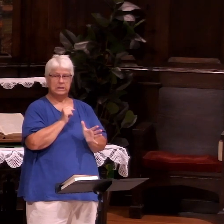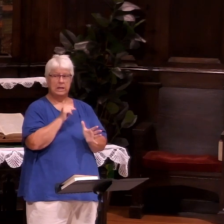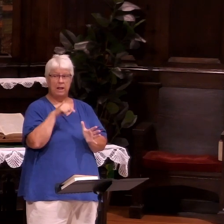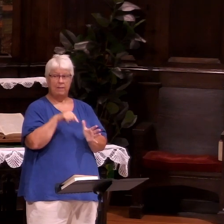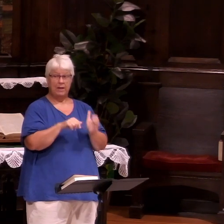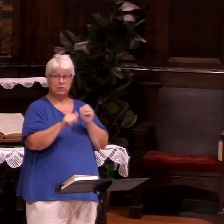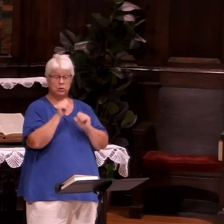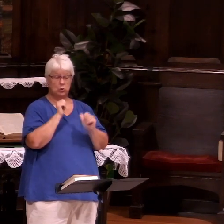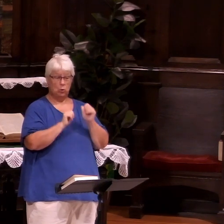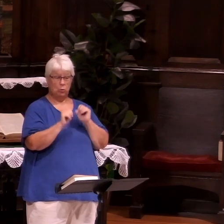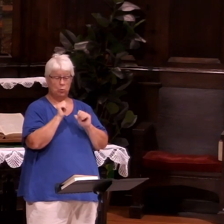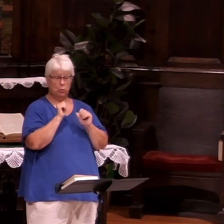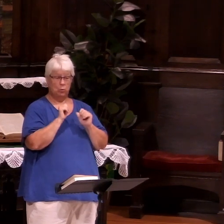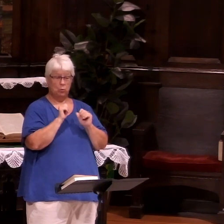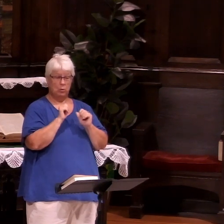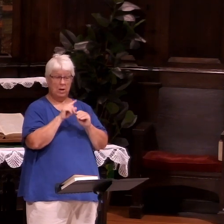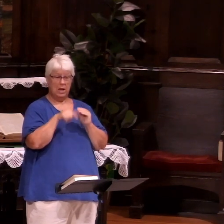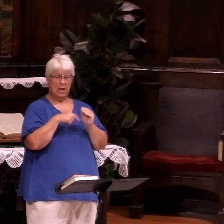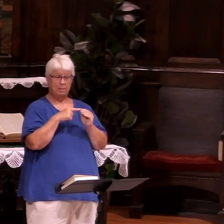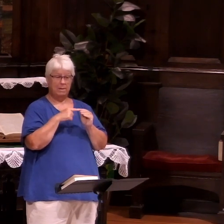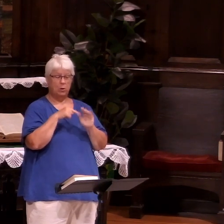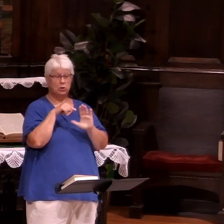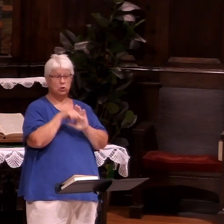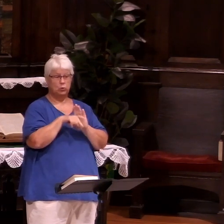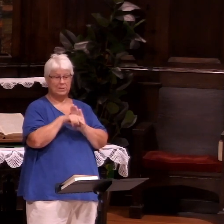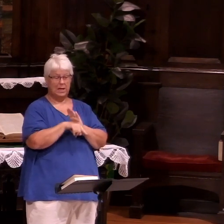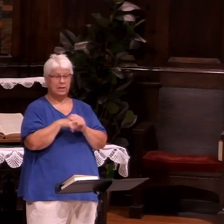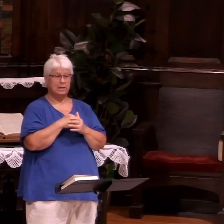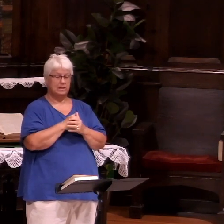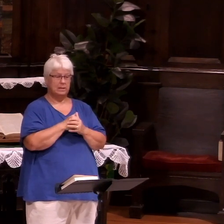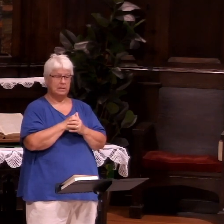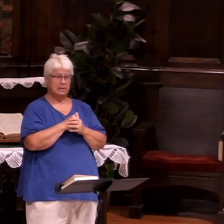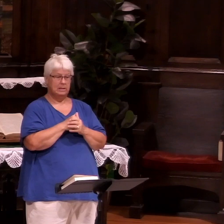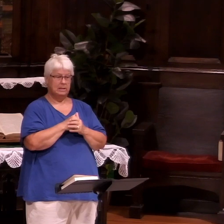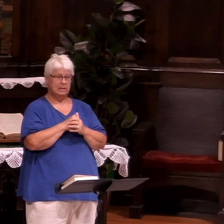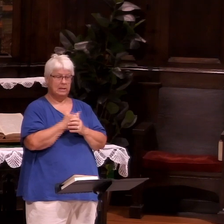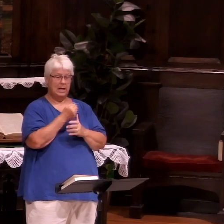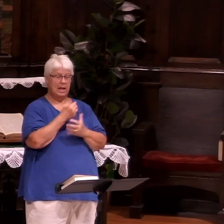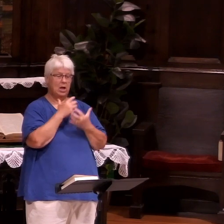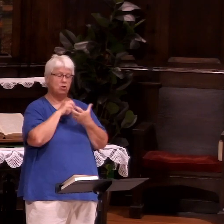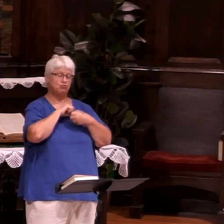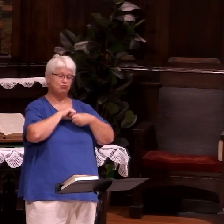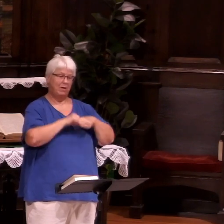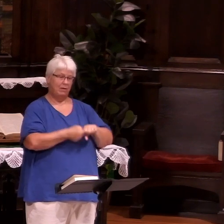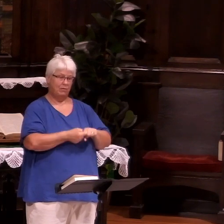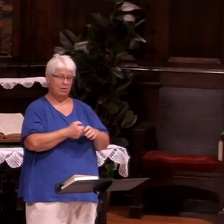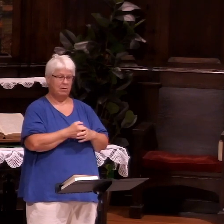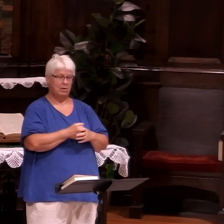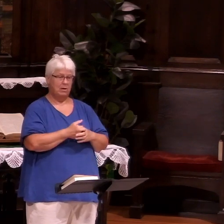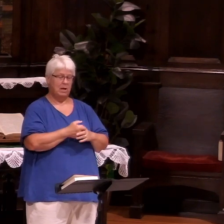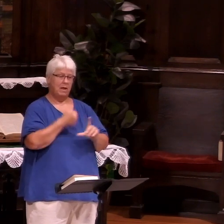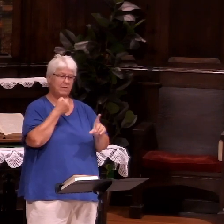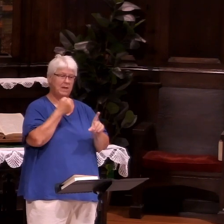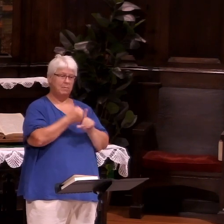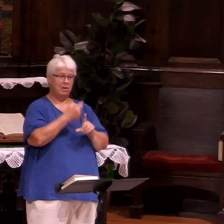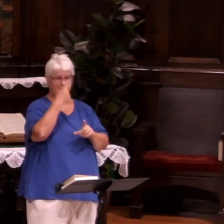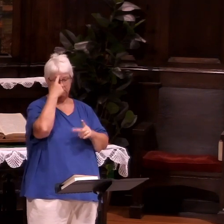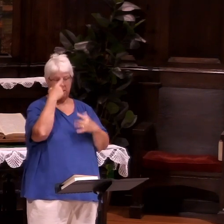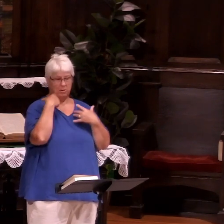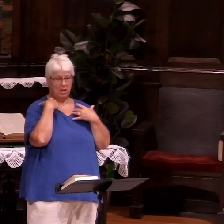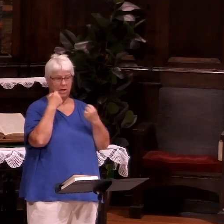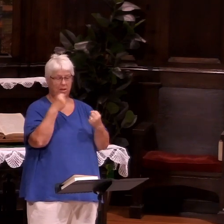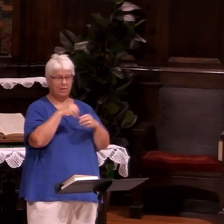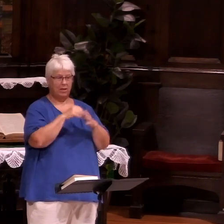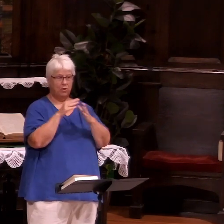This is a show about suicide and grief, and the impact of mental health